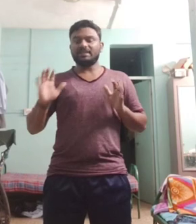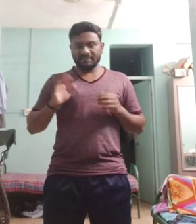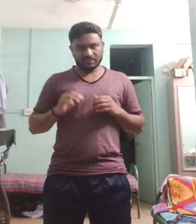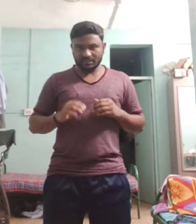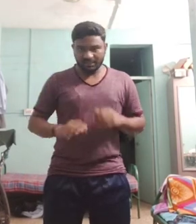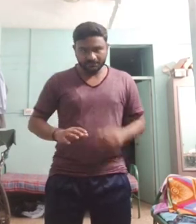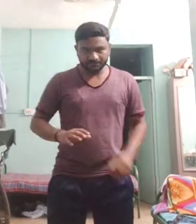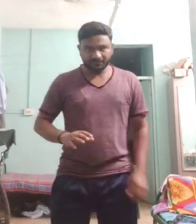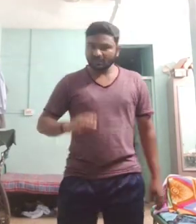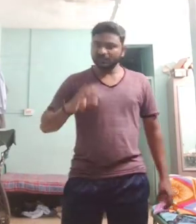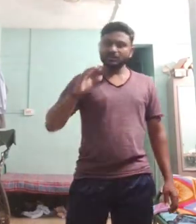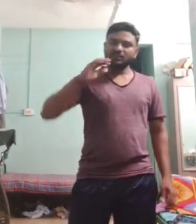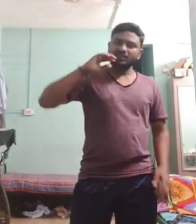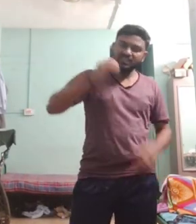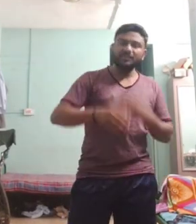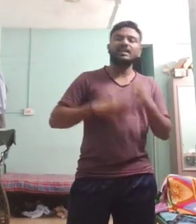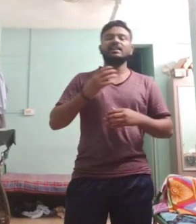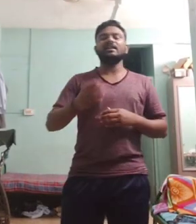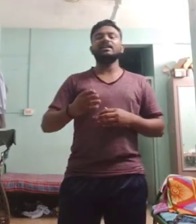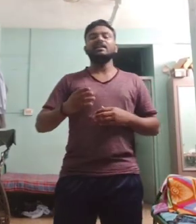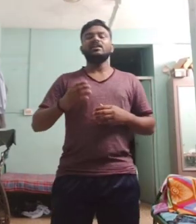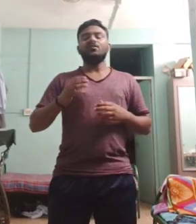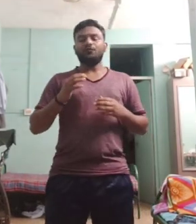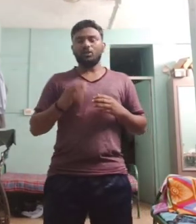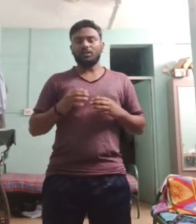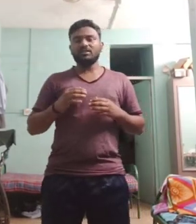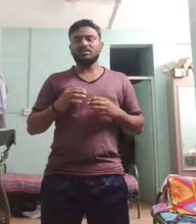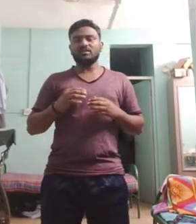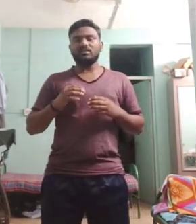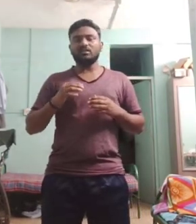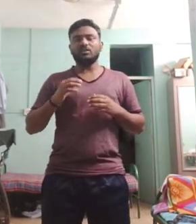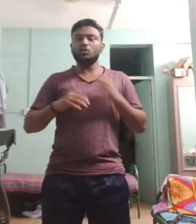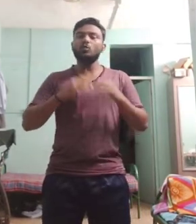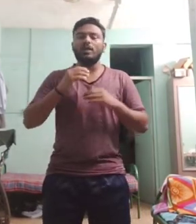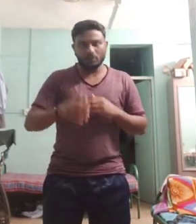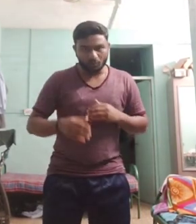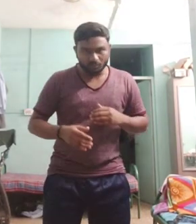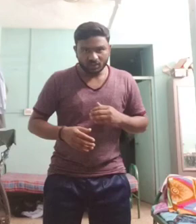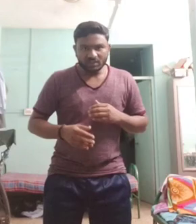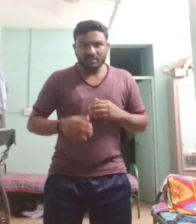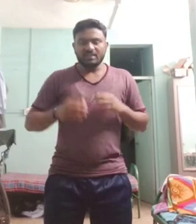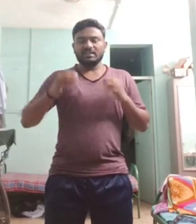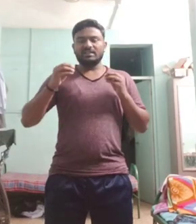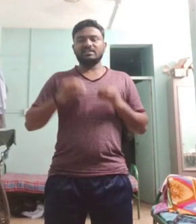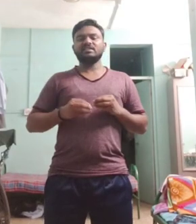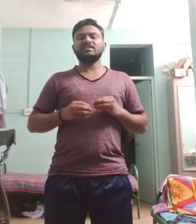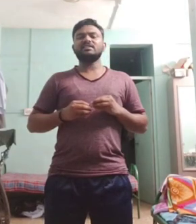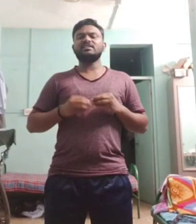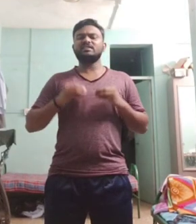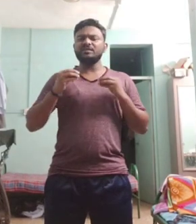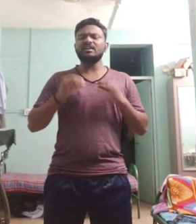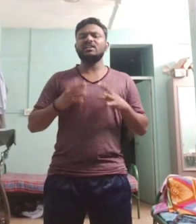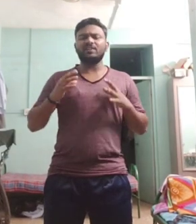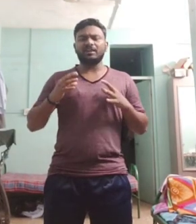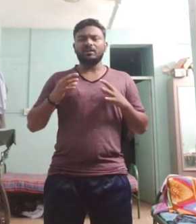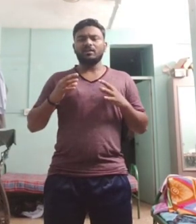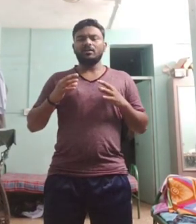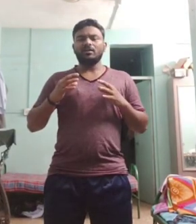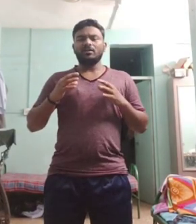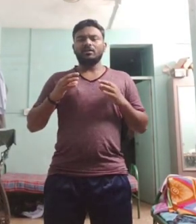exit line. Similarly, what is do while loop? This is the similar way,